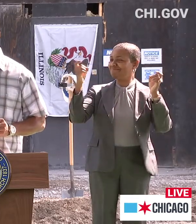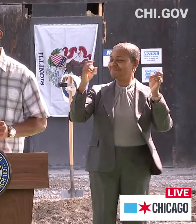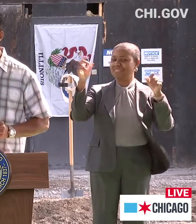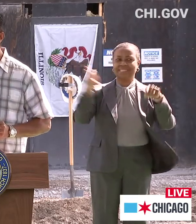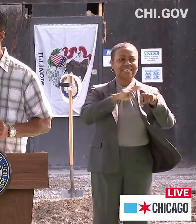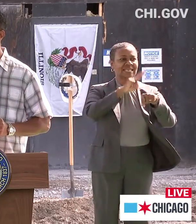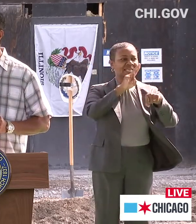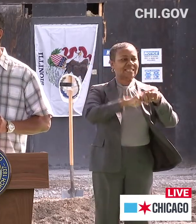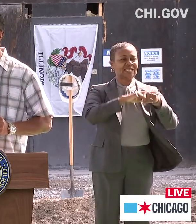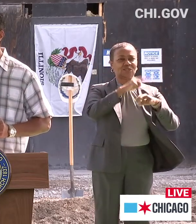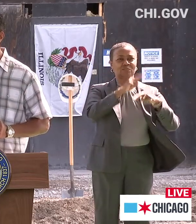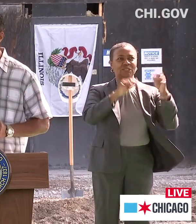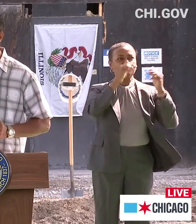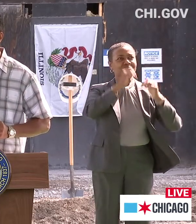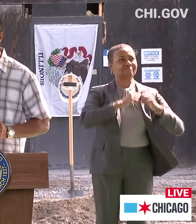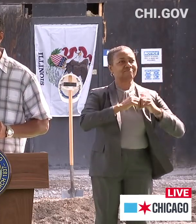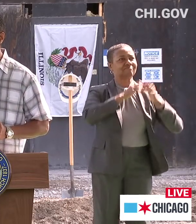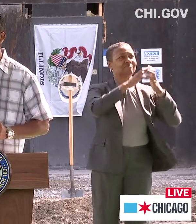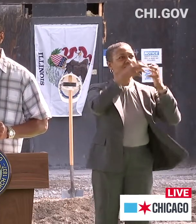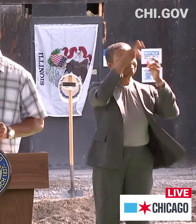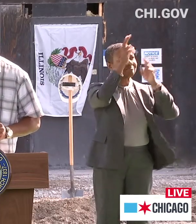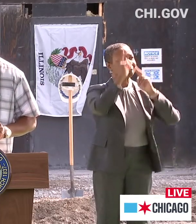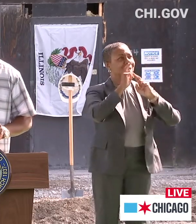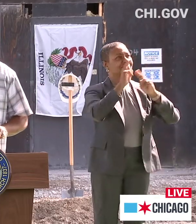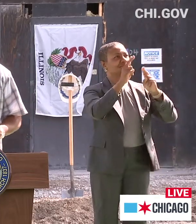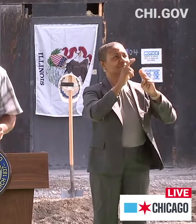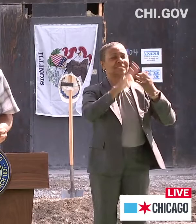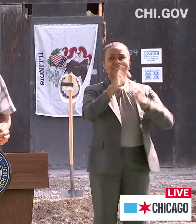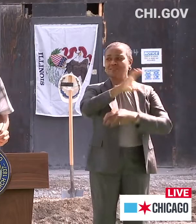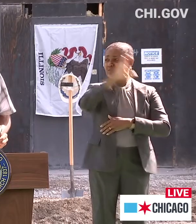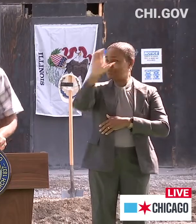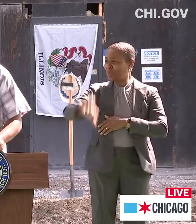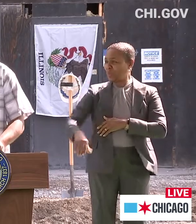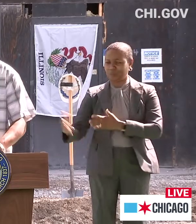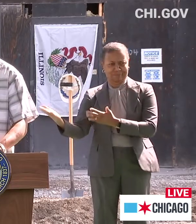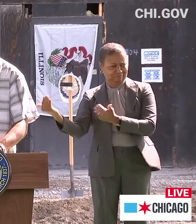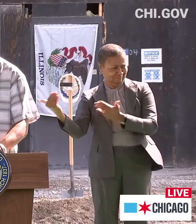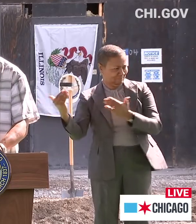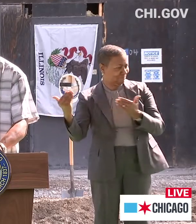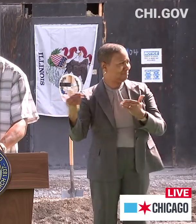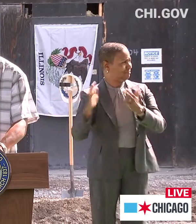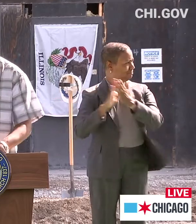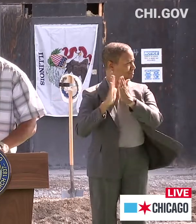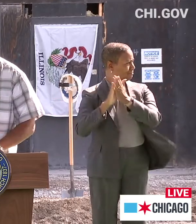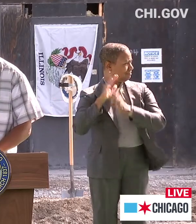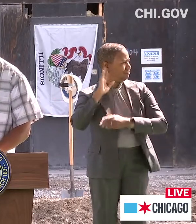national monument here in the city of Chicago. Come on.